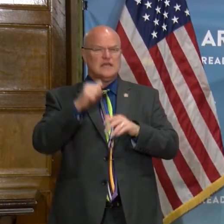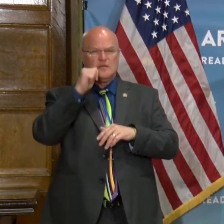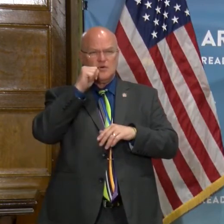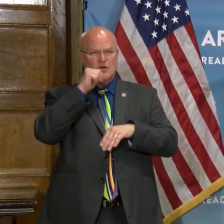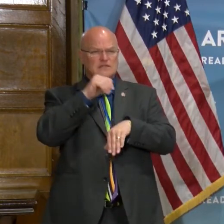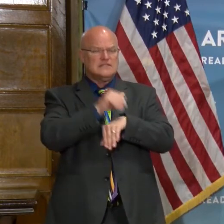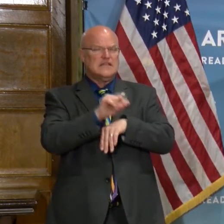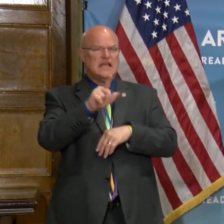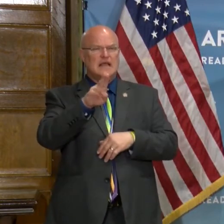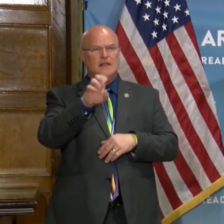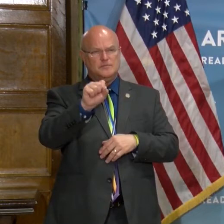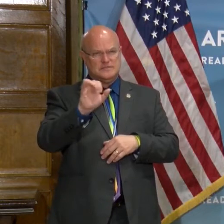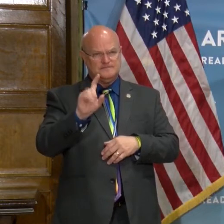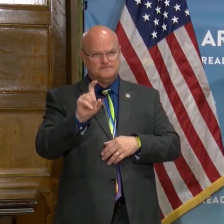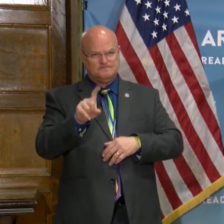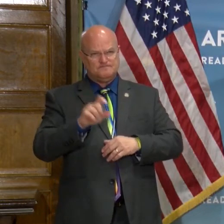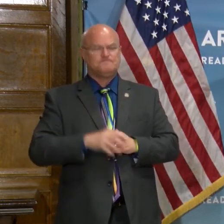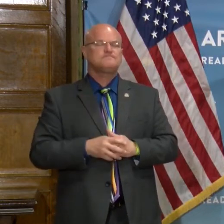nightclubs?